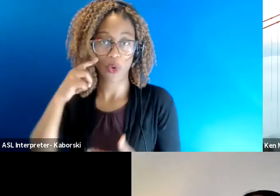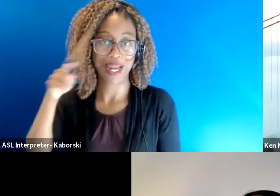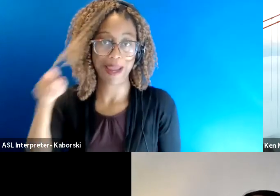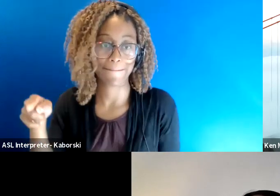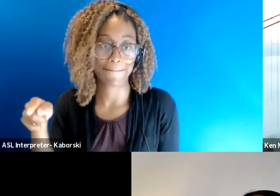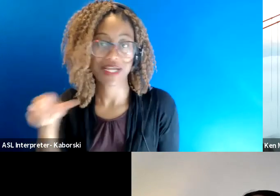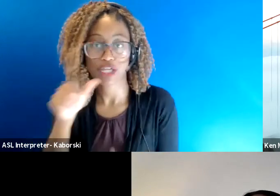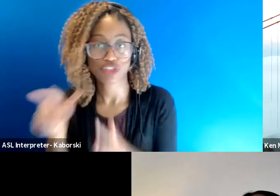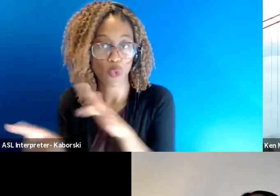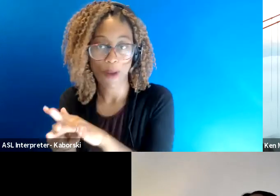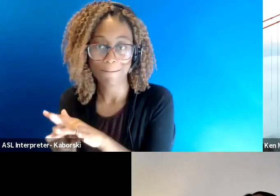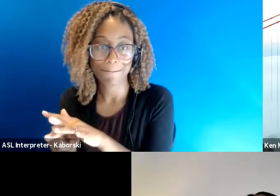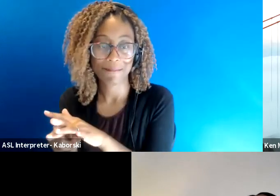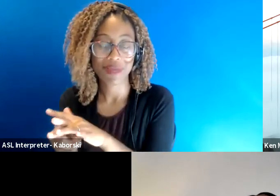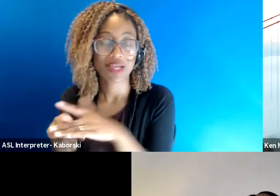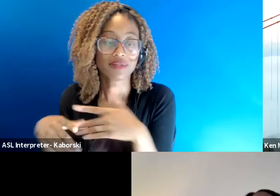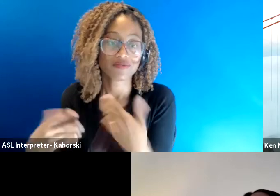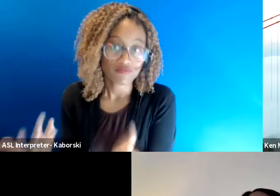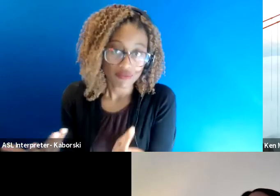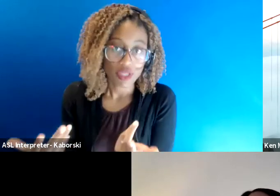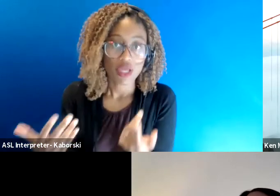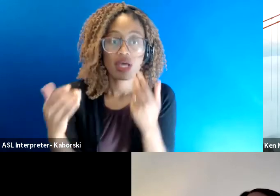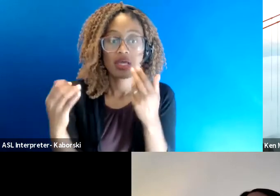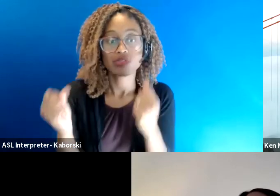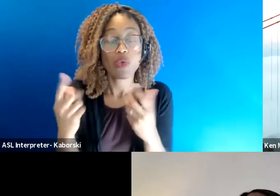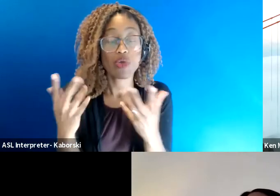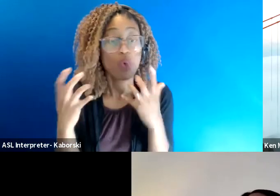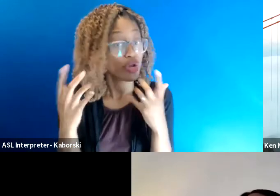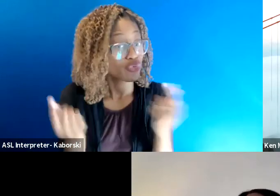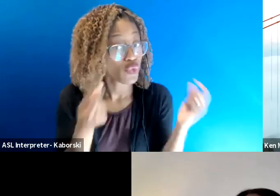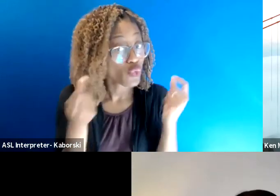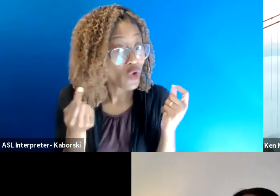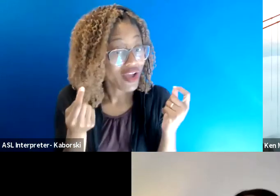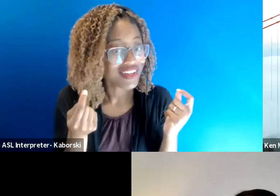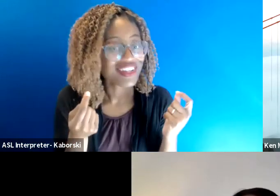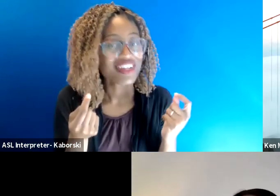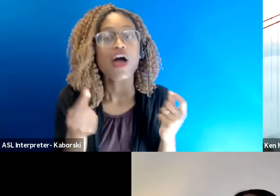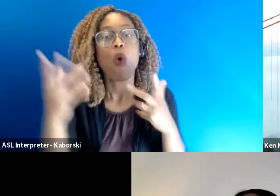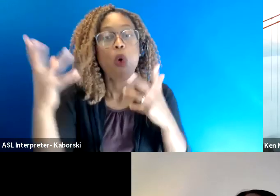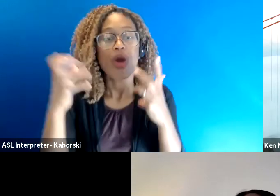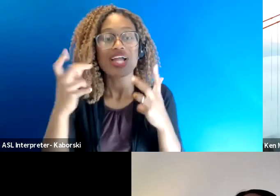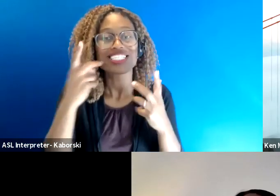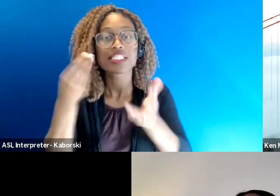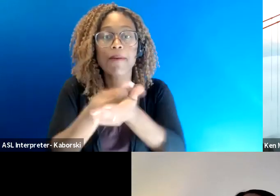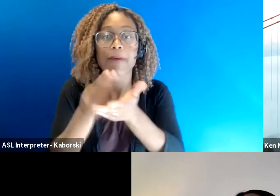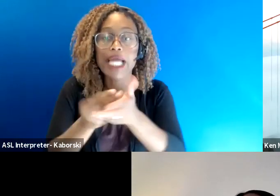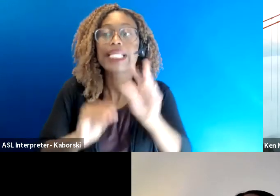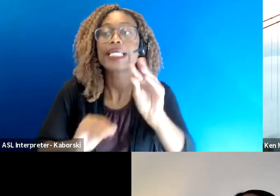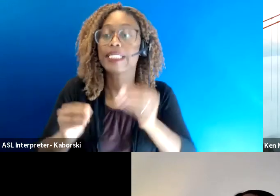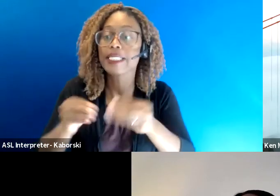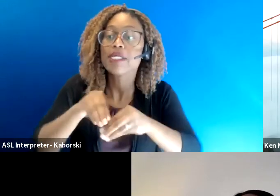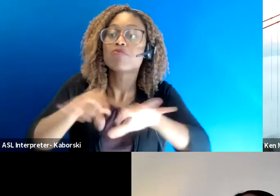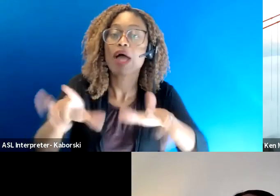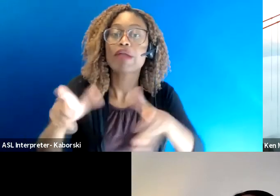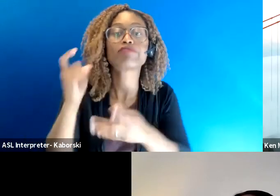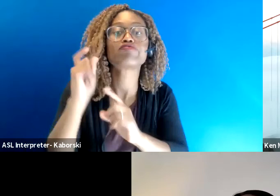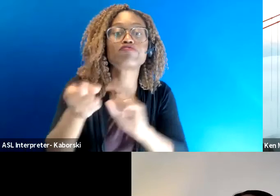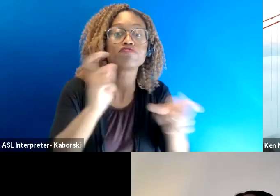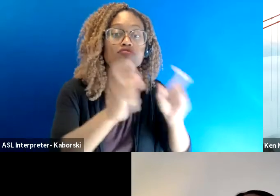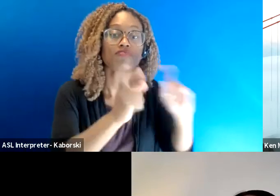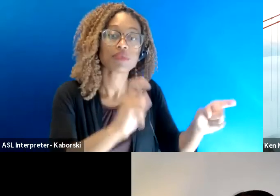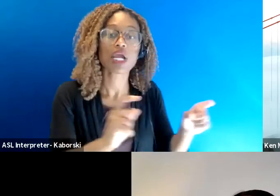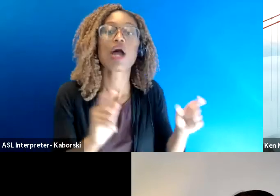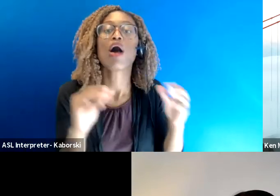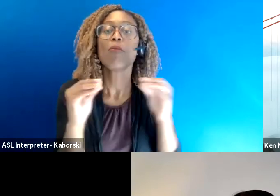So what we want to do is just see a reallocation of funds so those programs